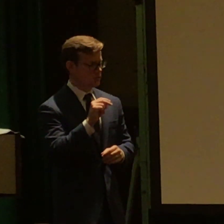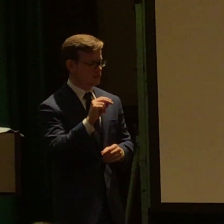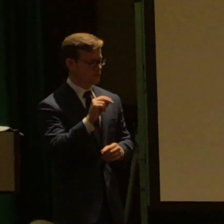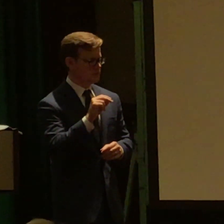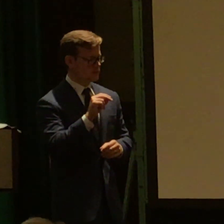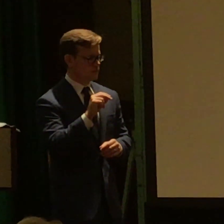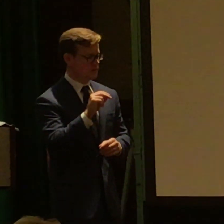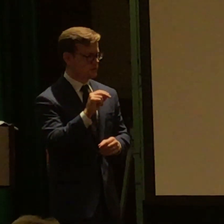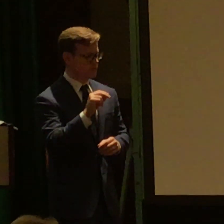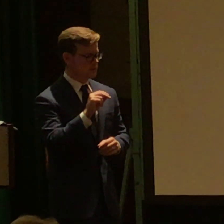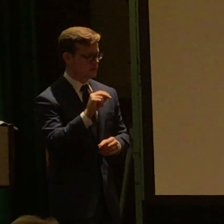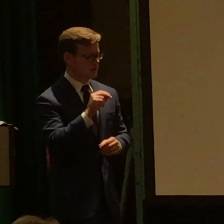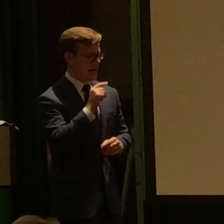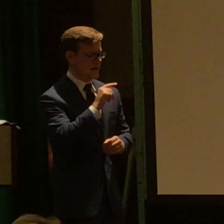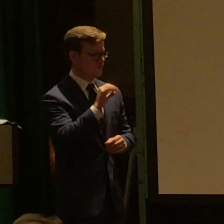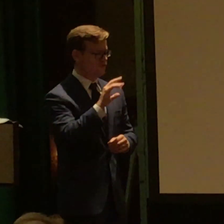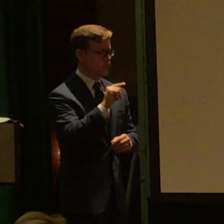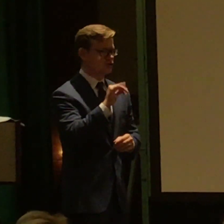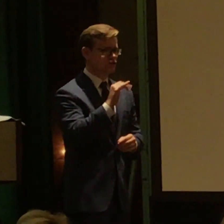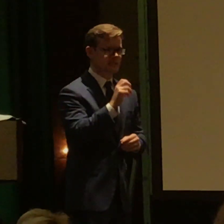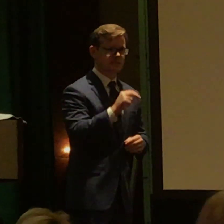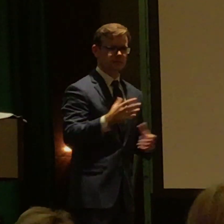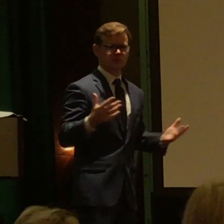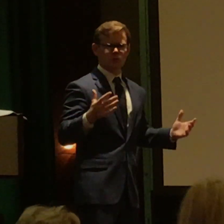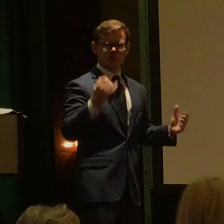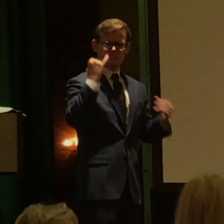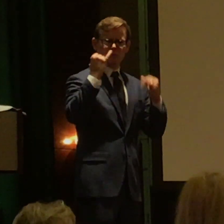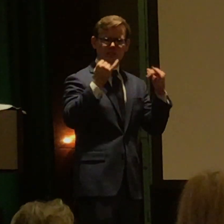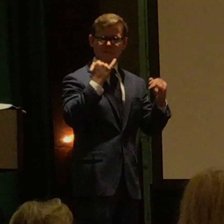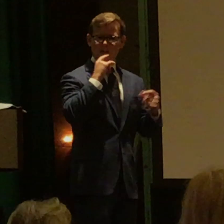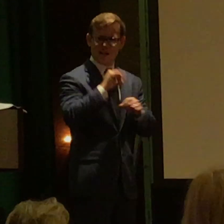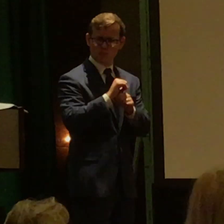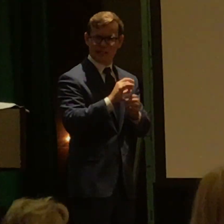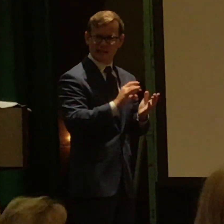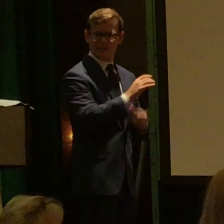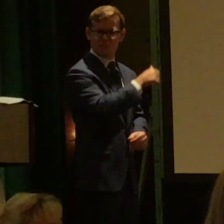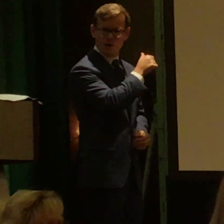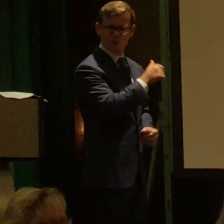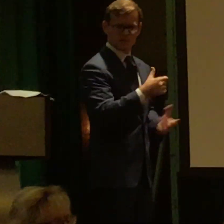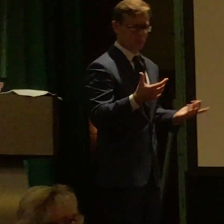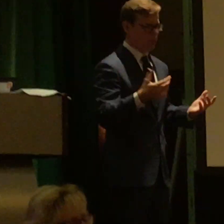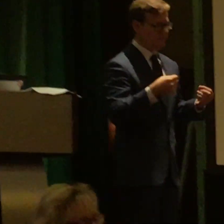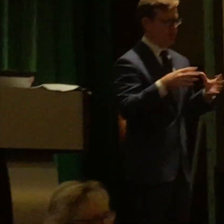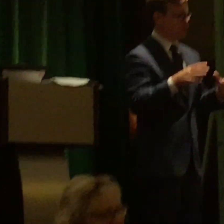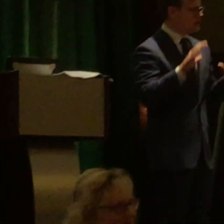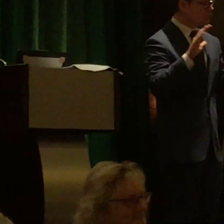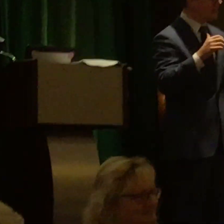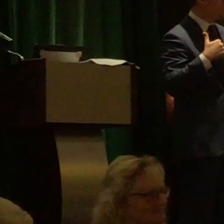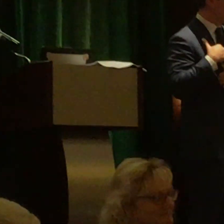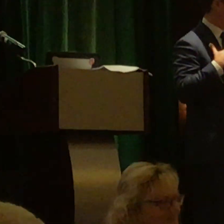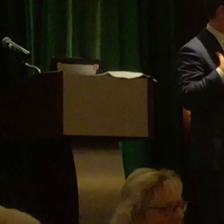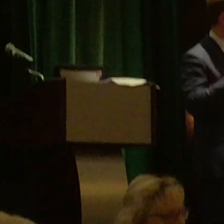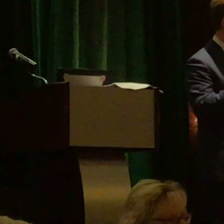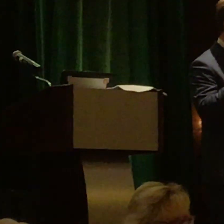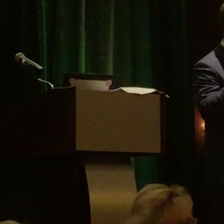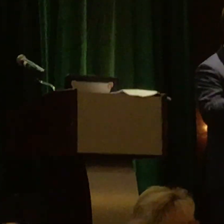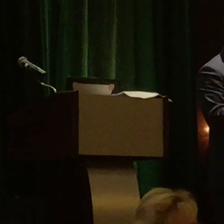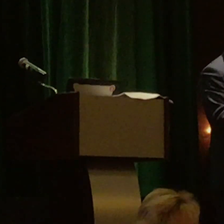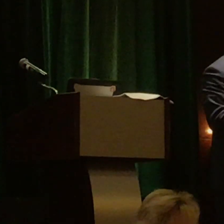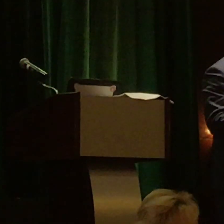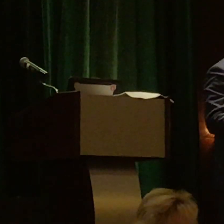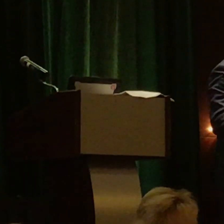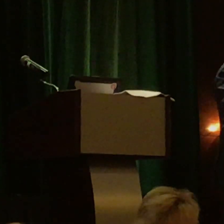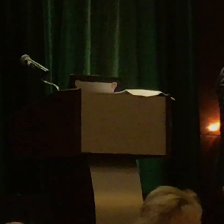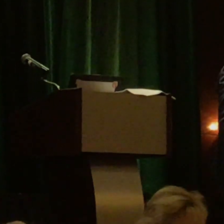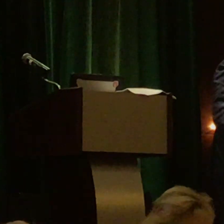sergeants, drill sergeants, at Fort Jackson. And they wanted to kick him out, but he was